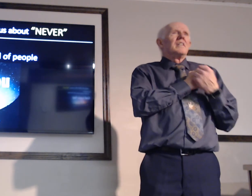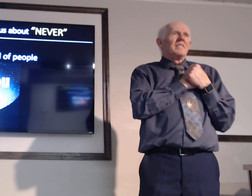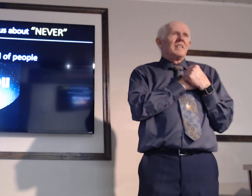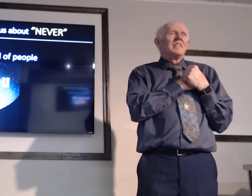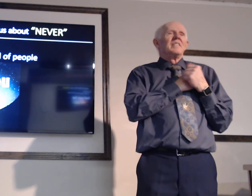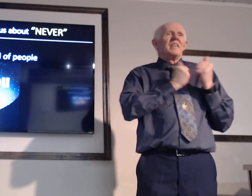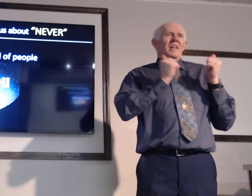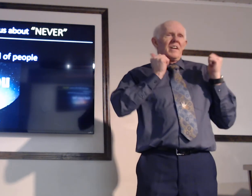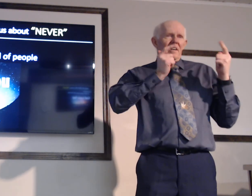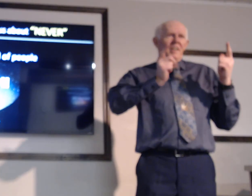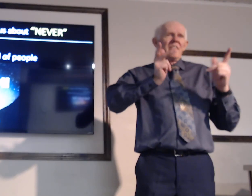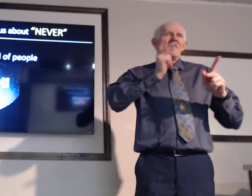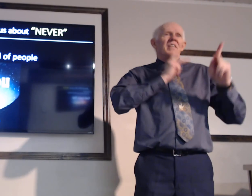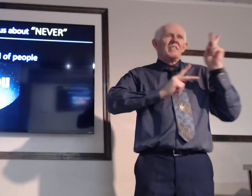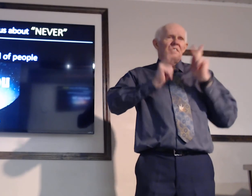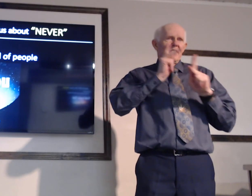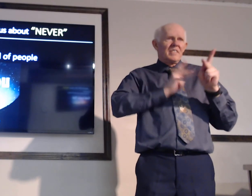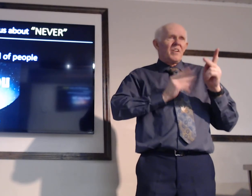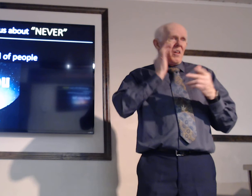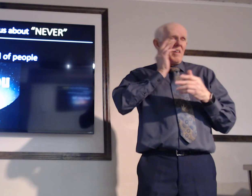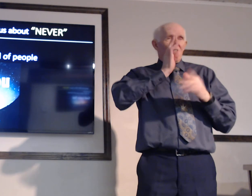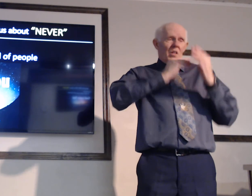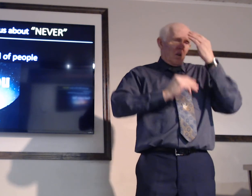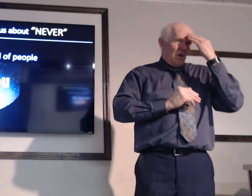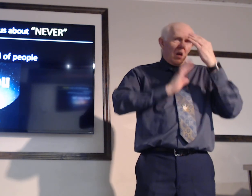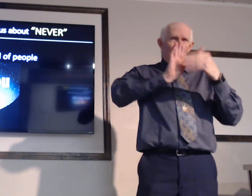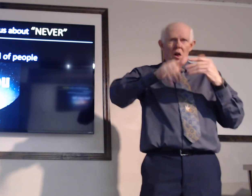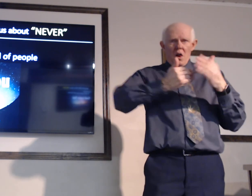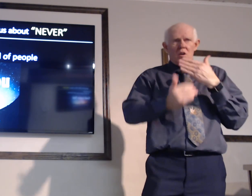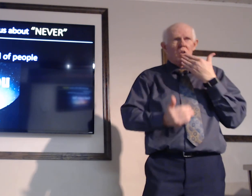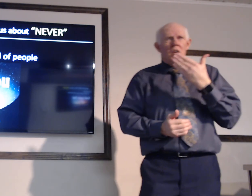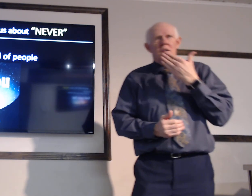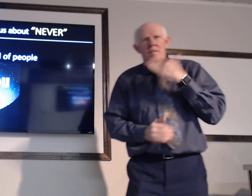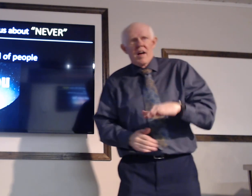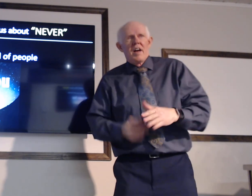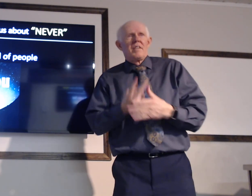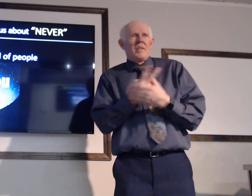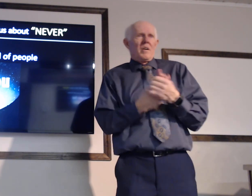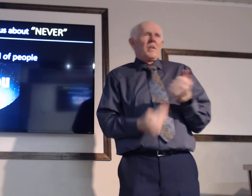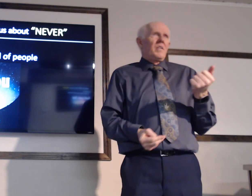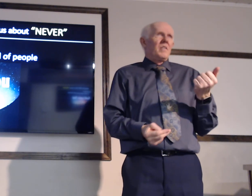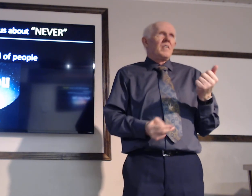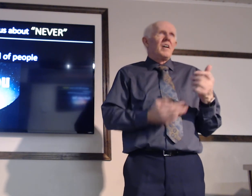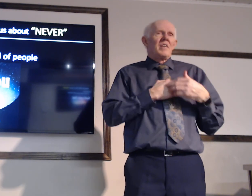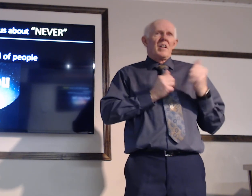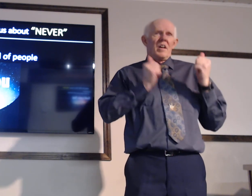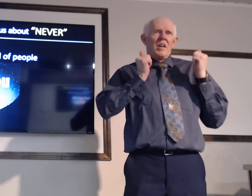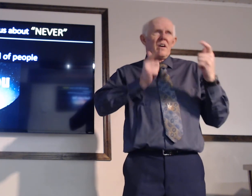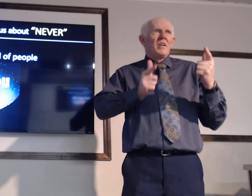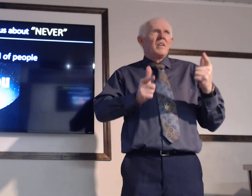God really loves all people. He knows all people, good and bad.